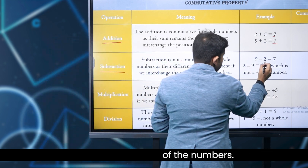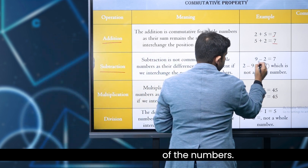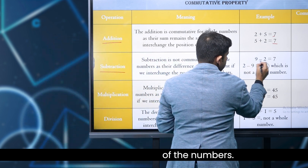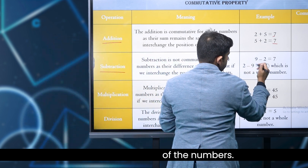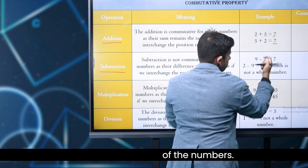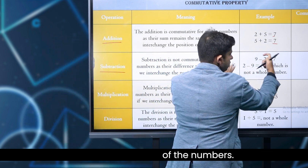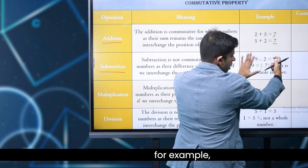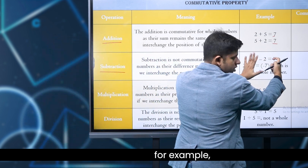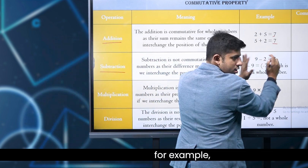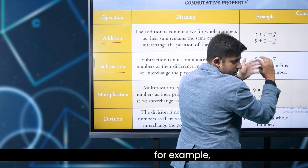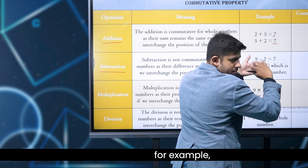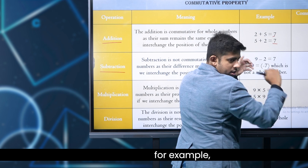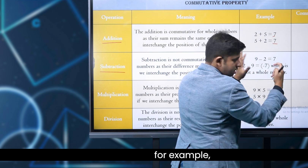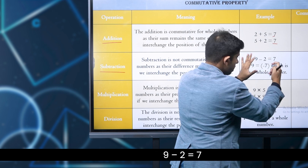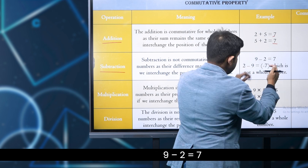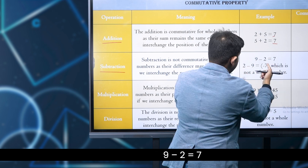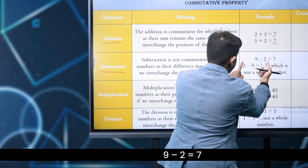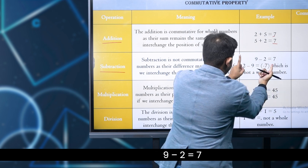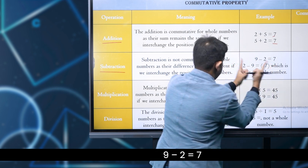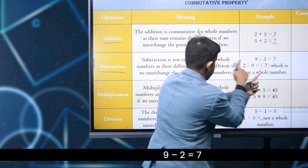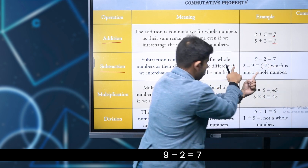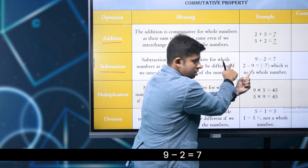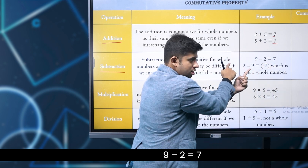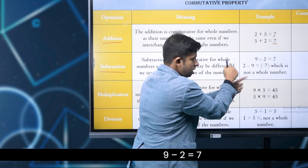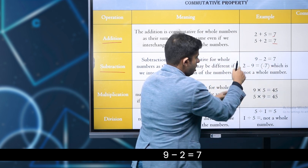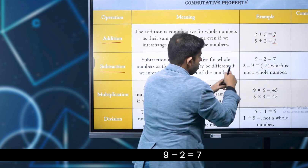numbers. For example, 9 minus 2 is equal to 7,